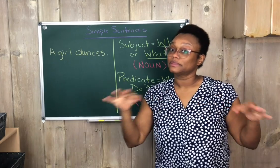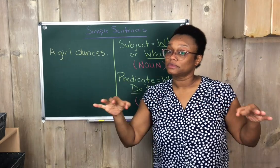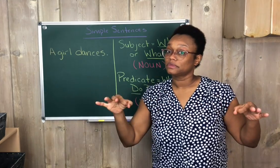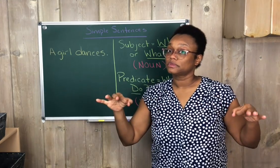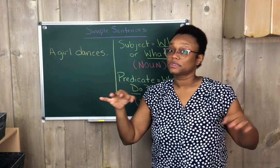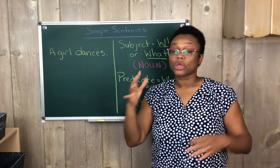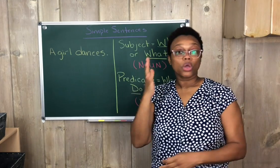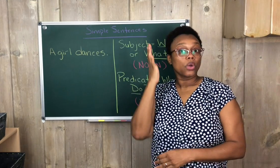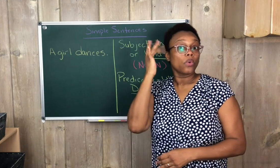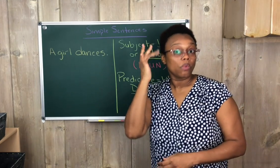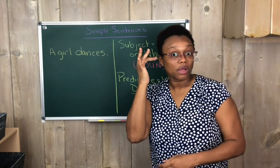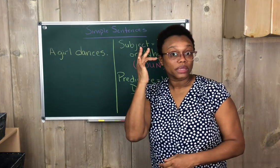Now the sentence